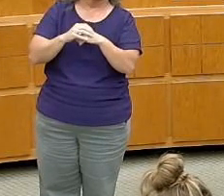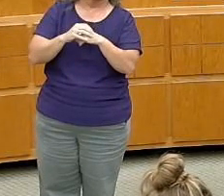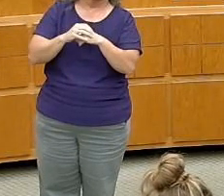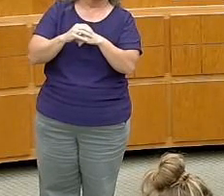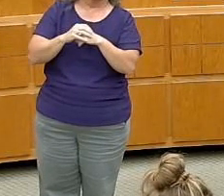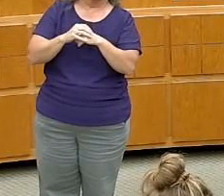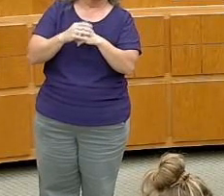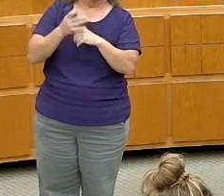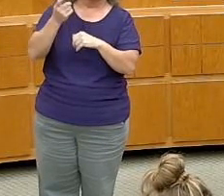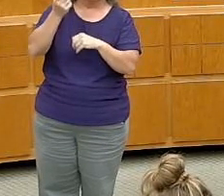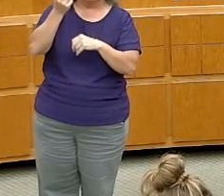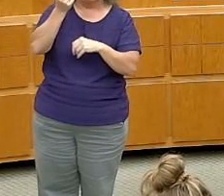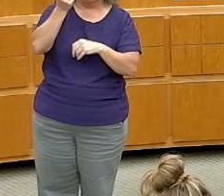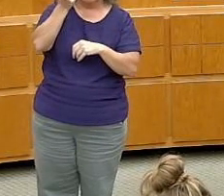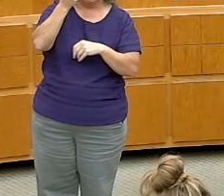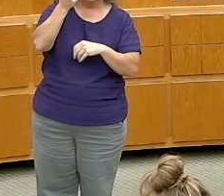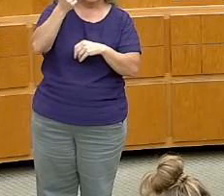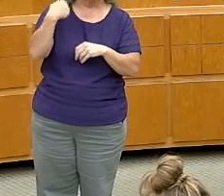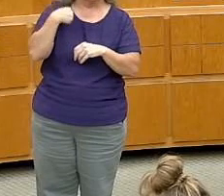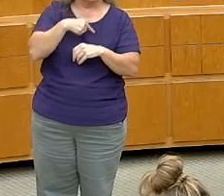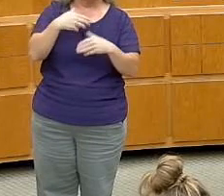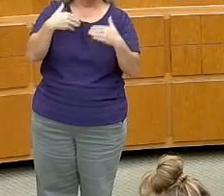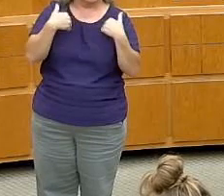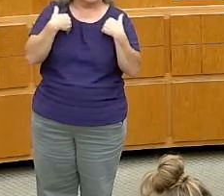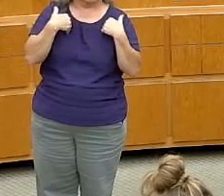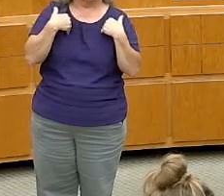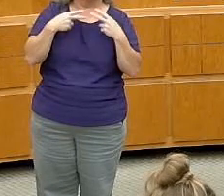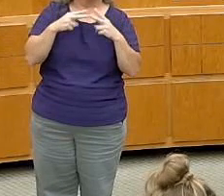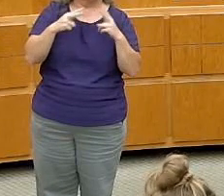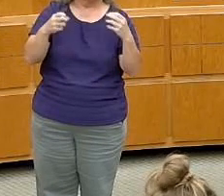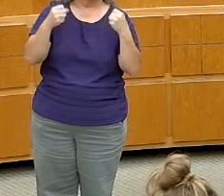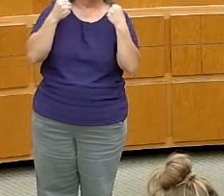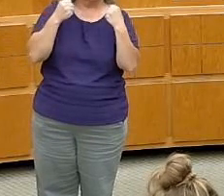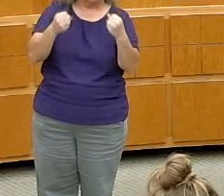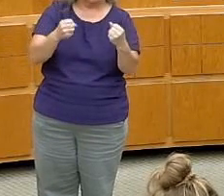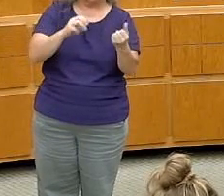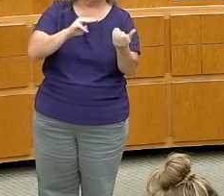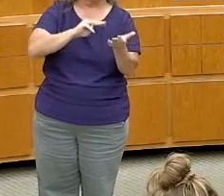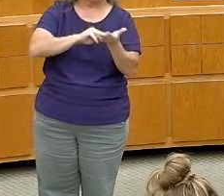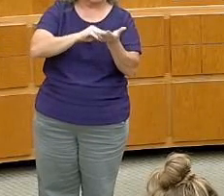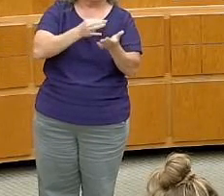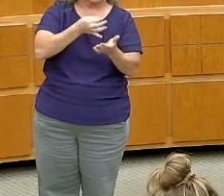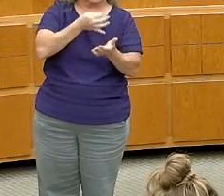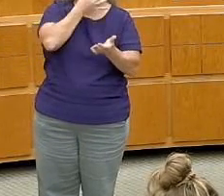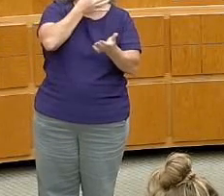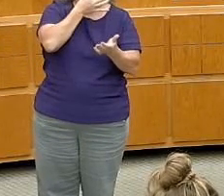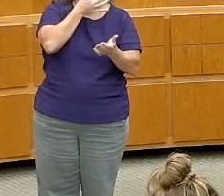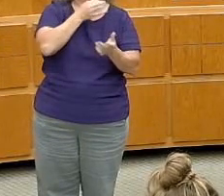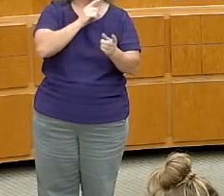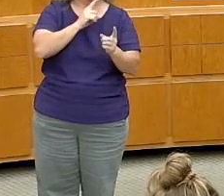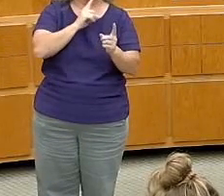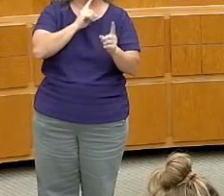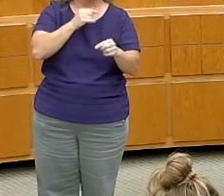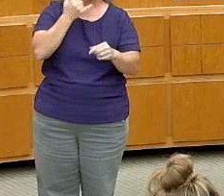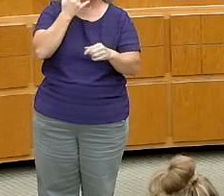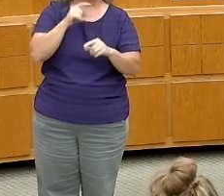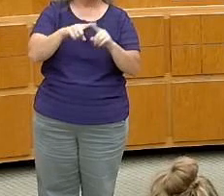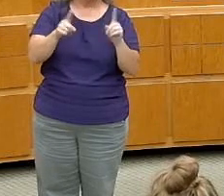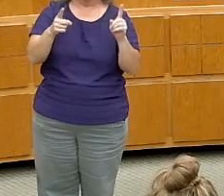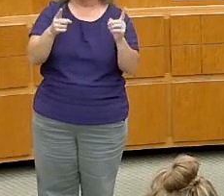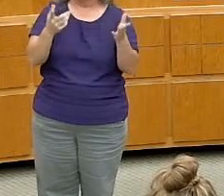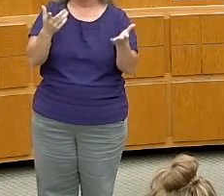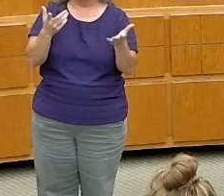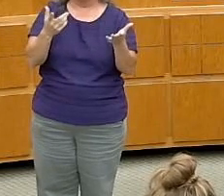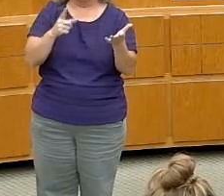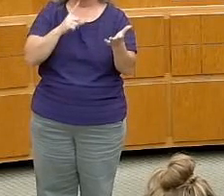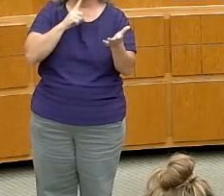that we have very strong medical expertise. But sometimes it's possible, and I'm